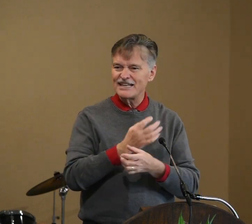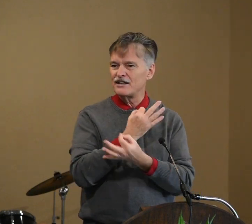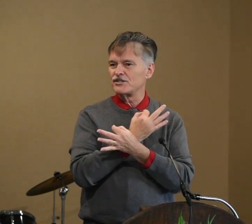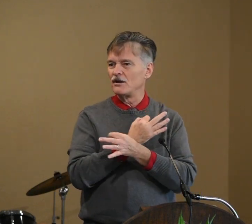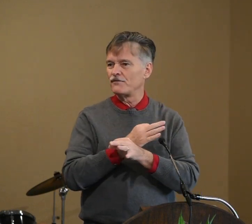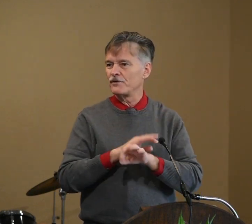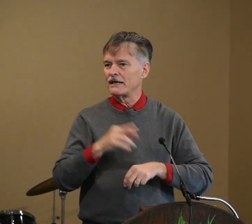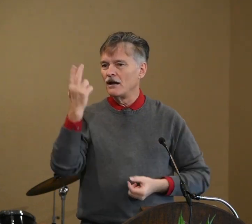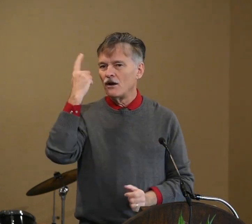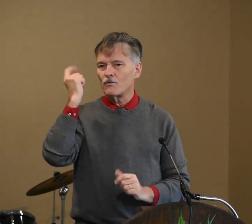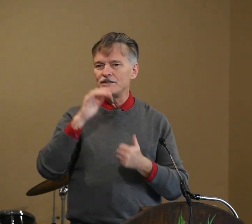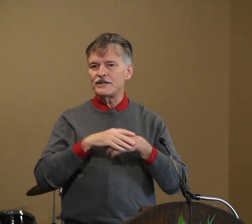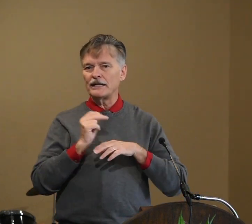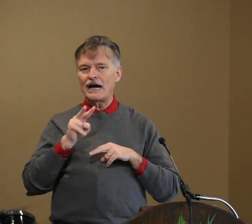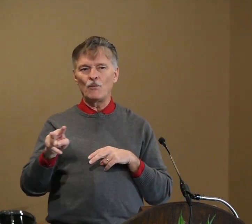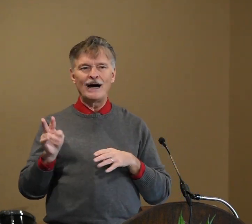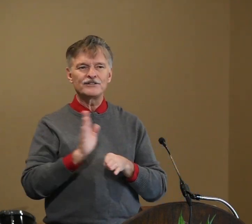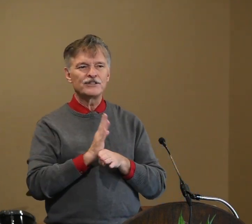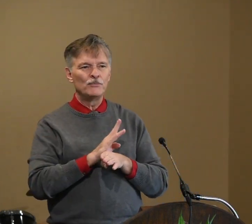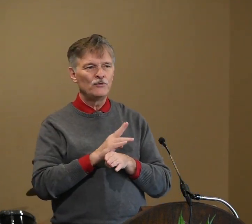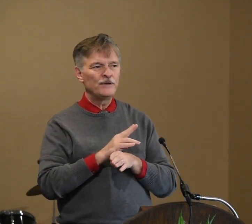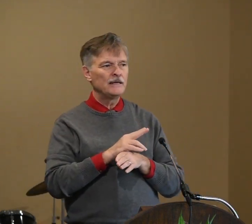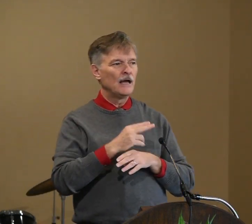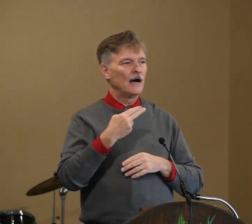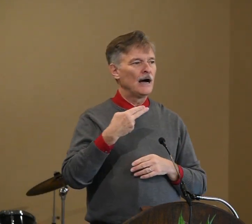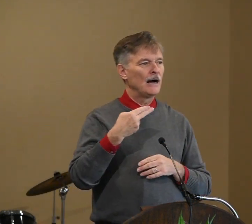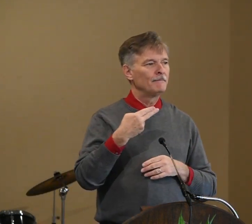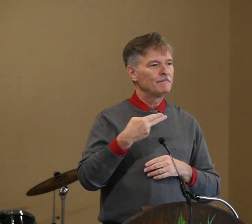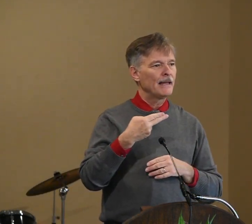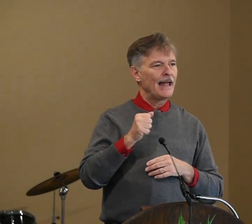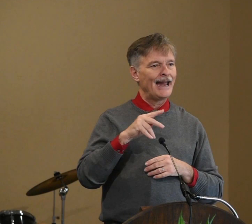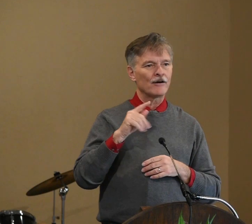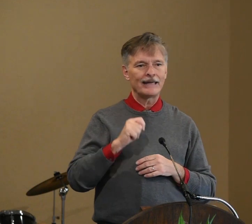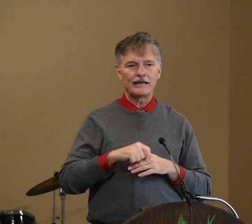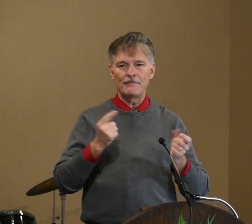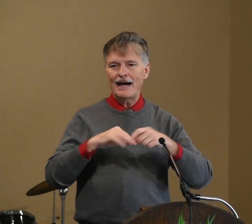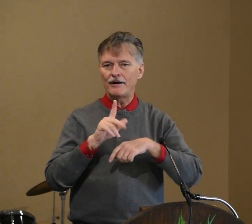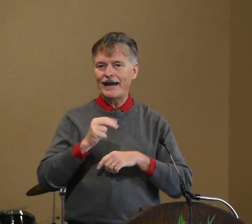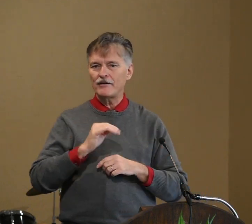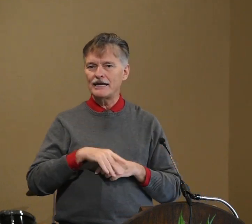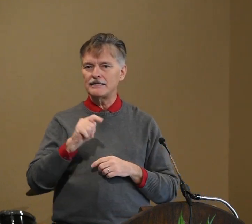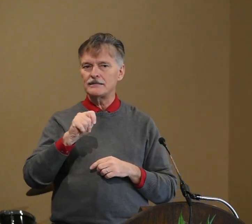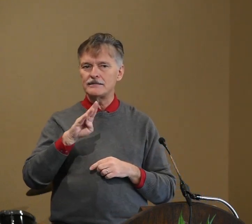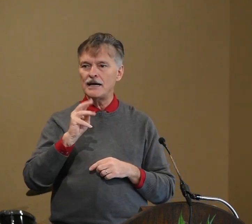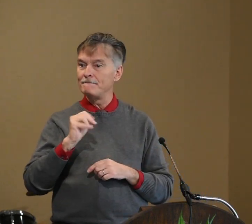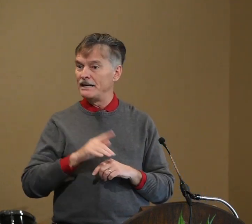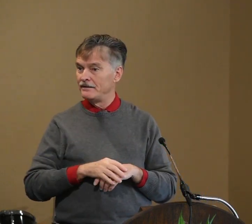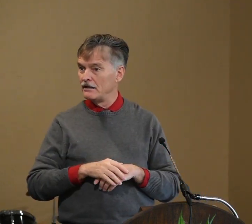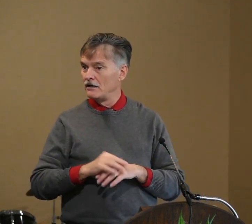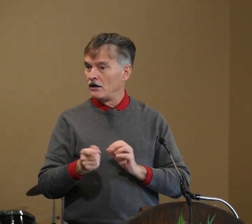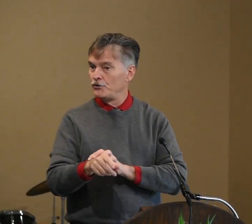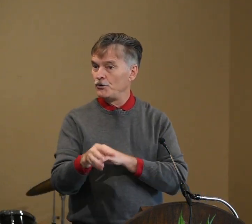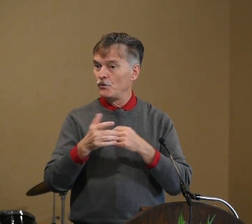us free. Recently, I watched the movie Harriet, about Harriet Tubman, who